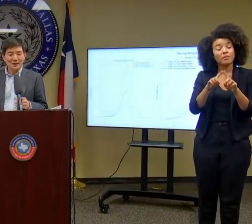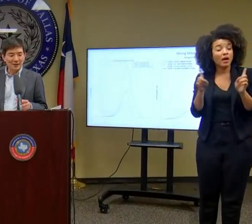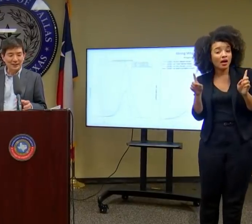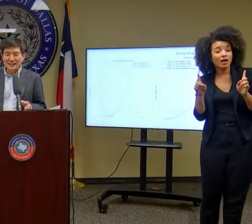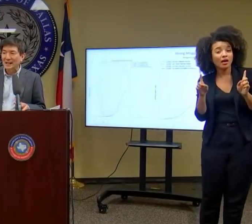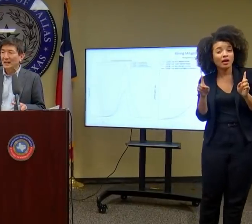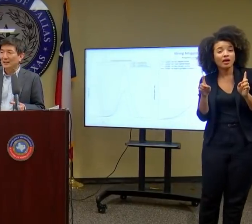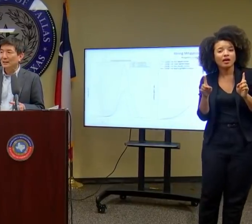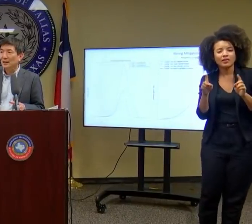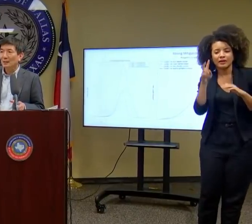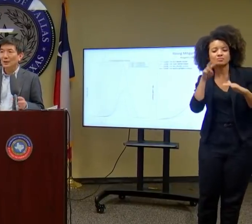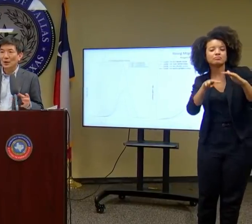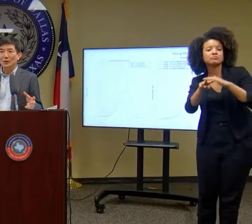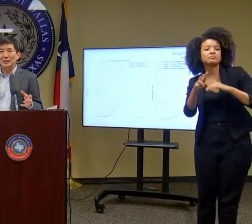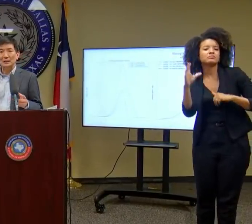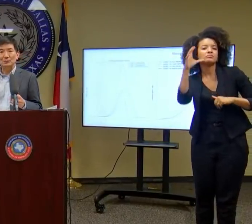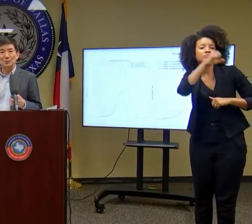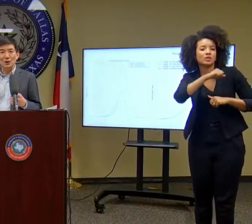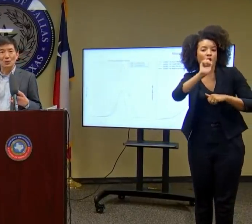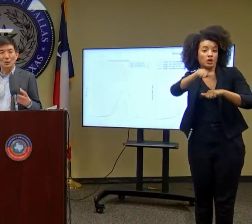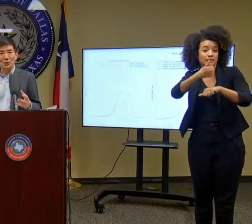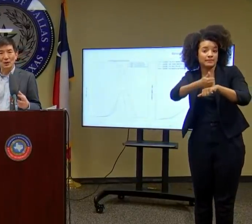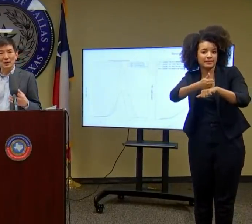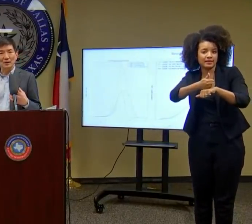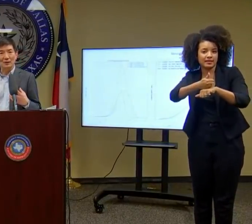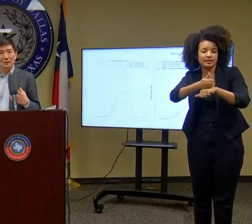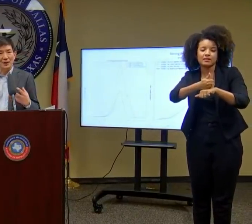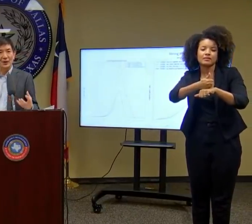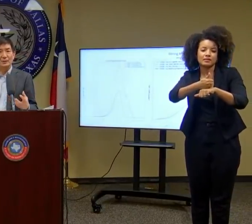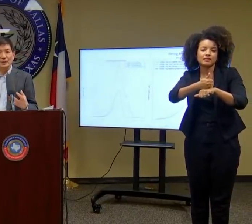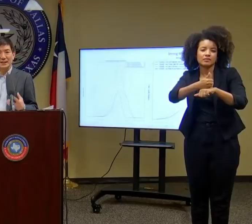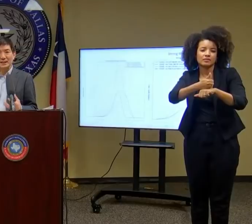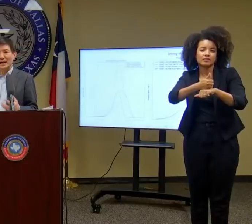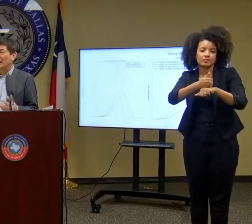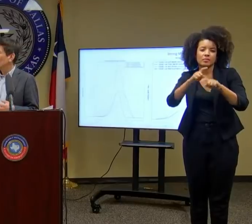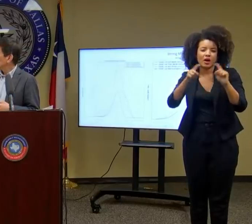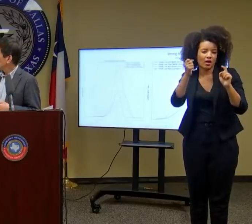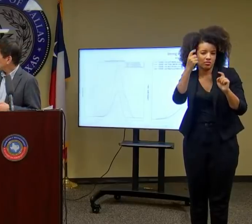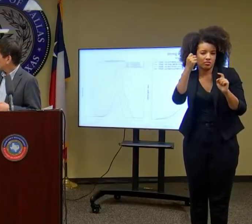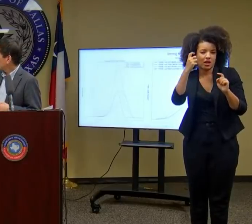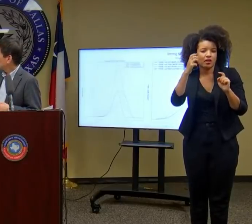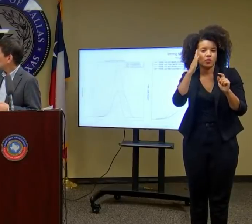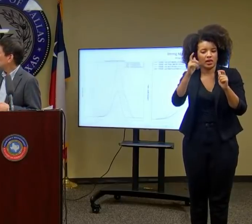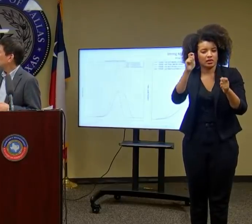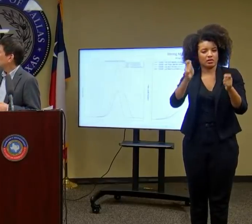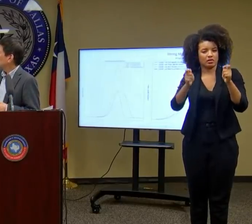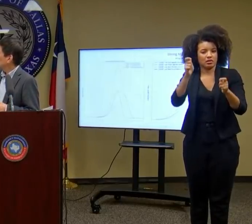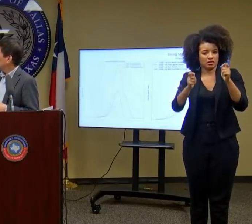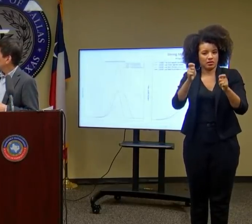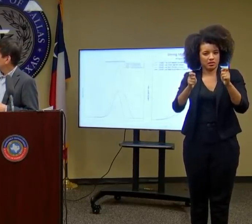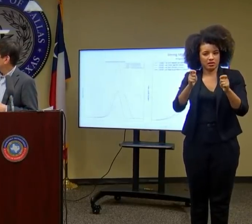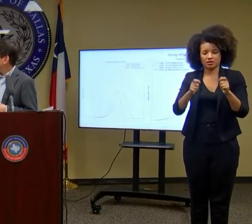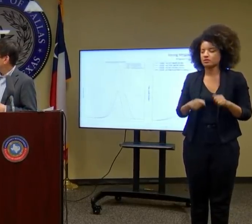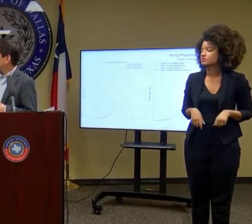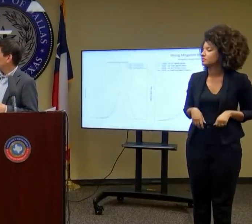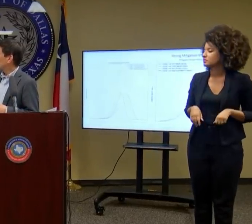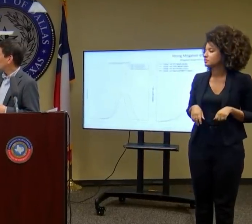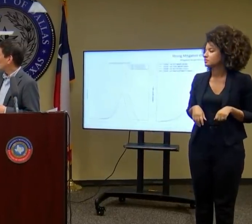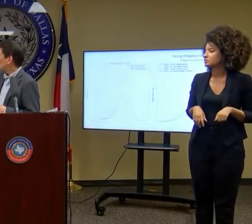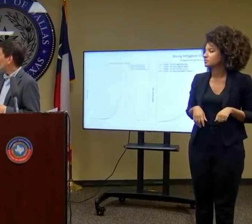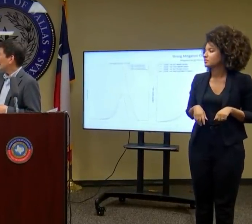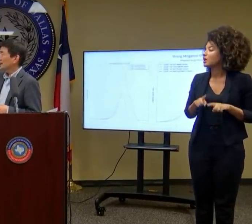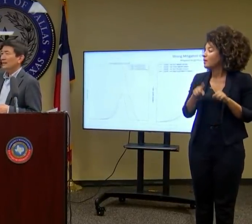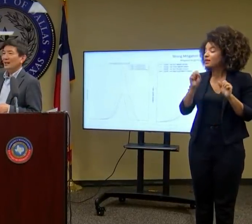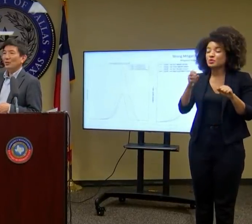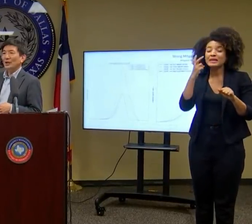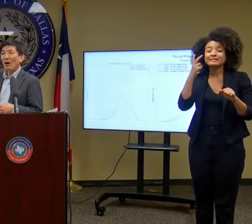are clearly stated, but those keep, there are variables in that. But that's essentially, you can see the difference